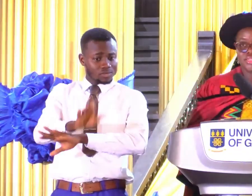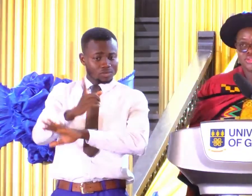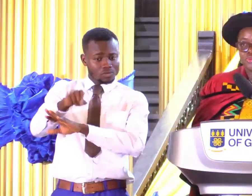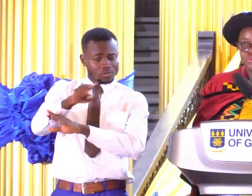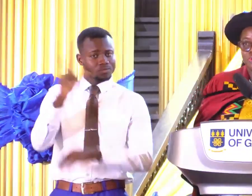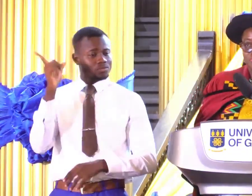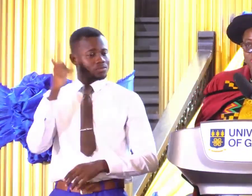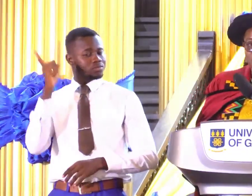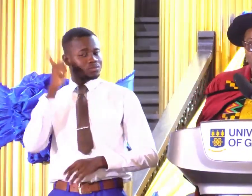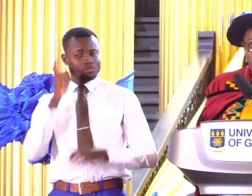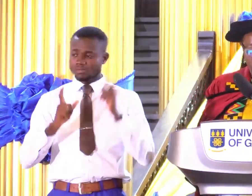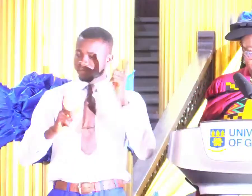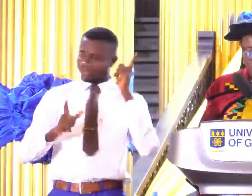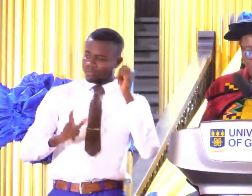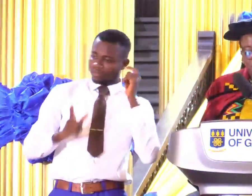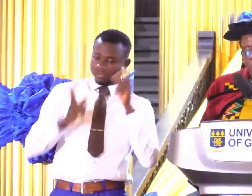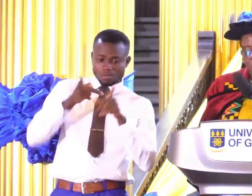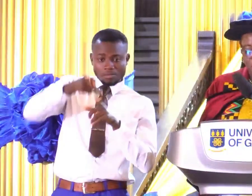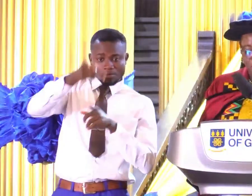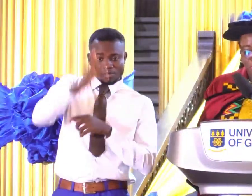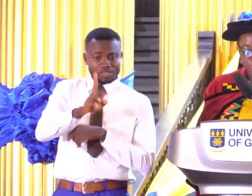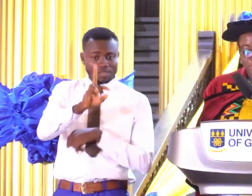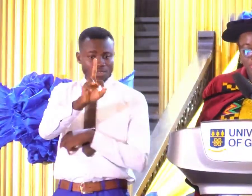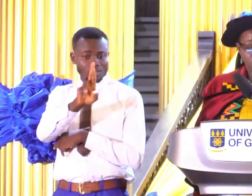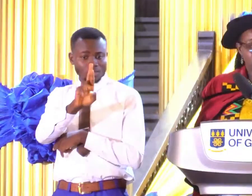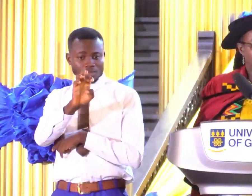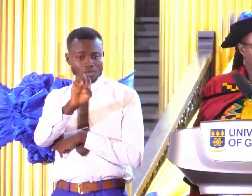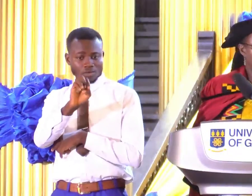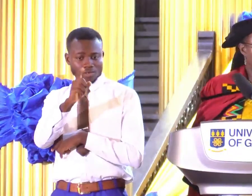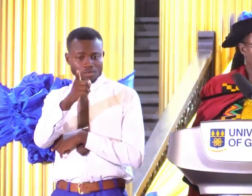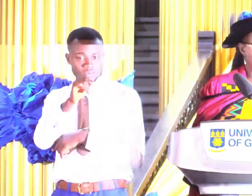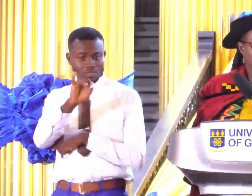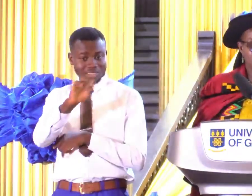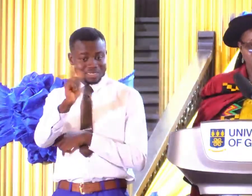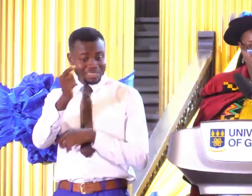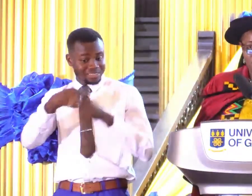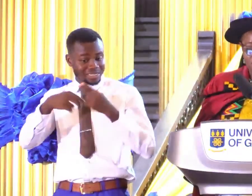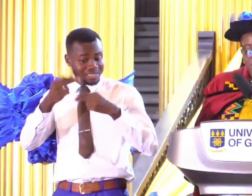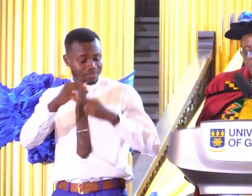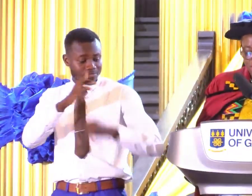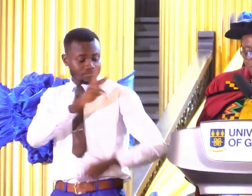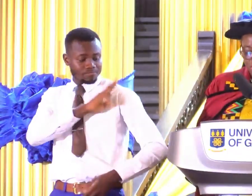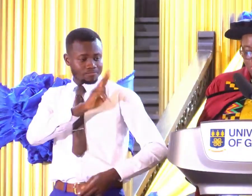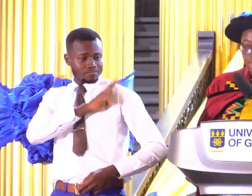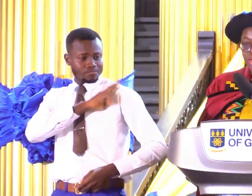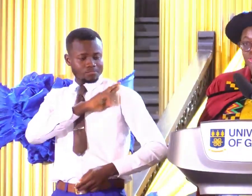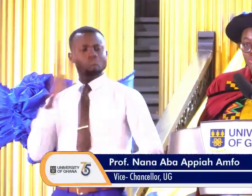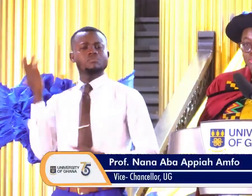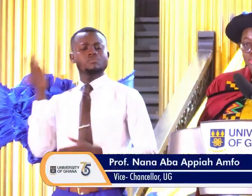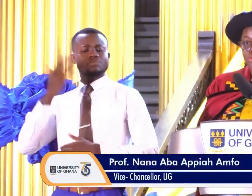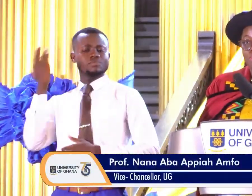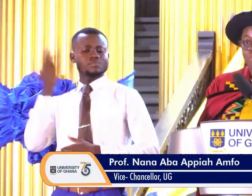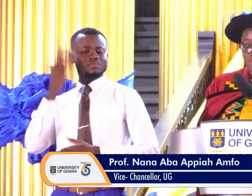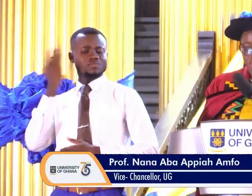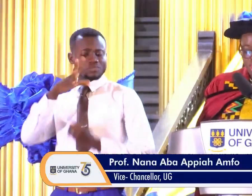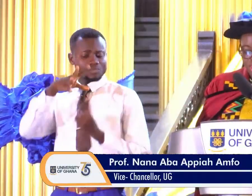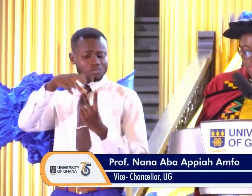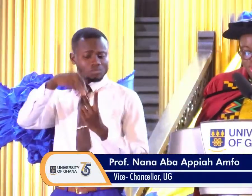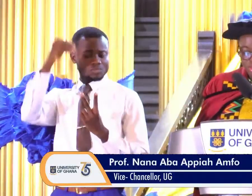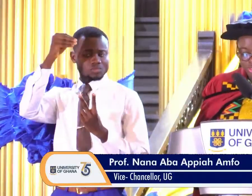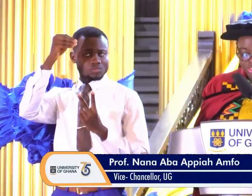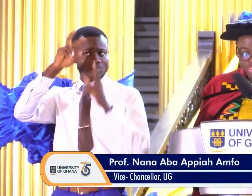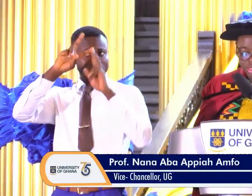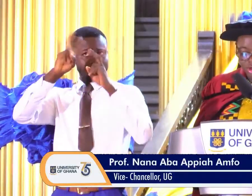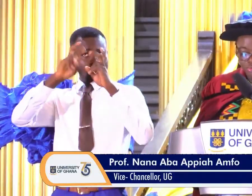listened to Professor Regina Appiah-Opong deliver brilliantly on her chosen topic,